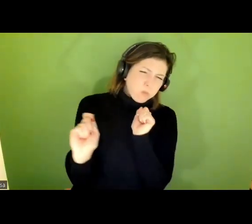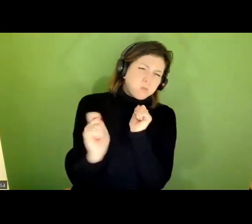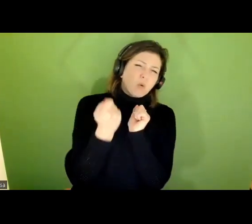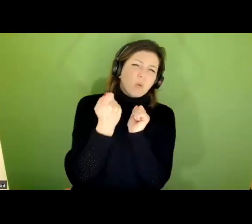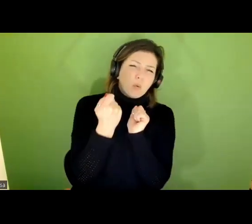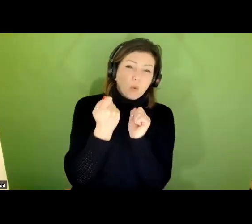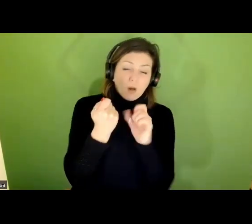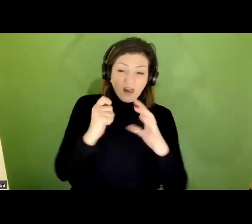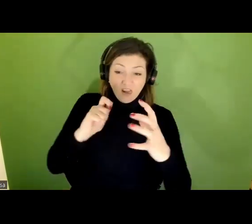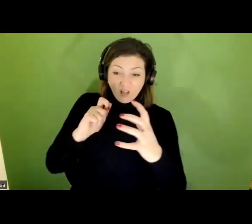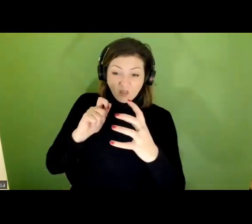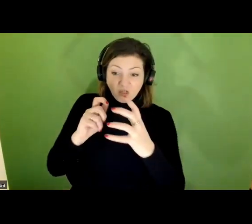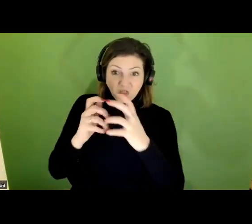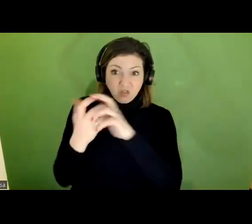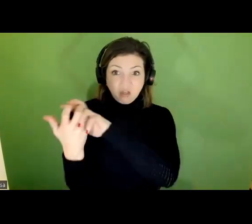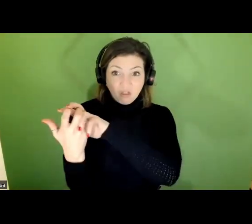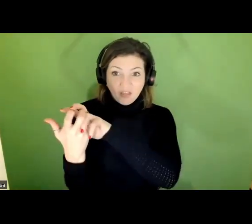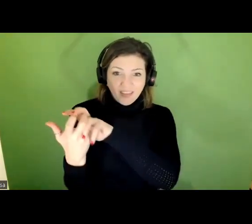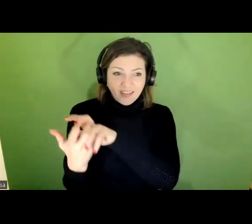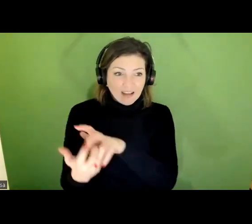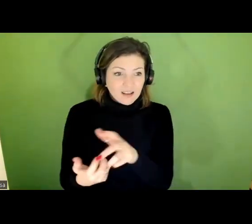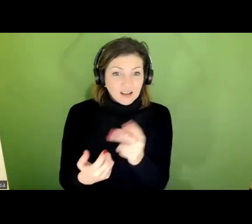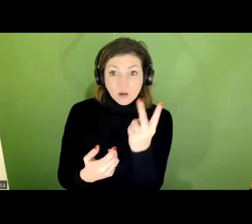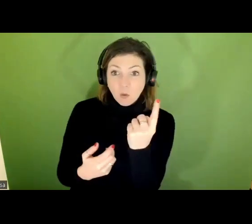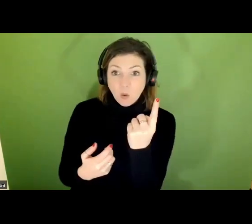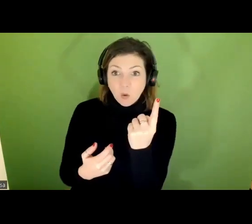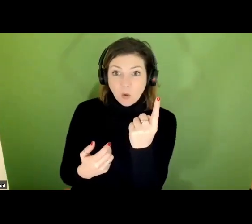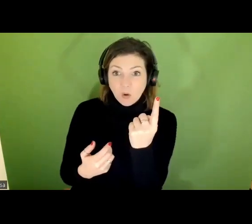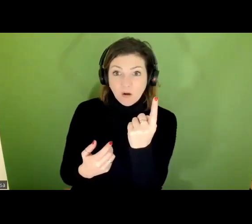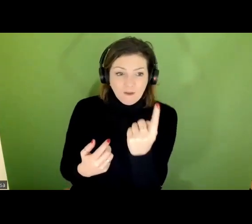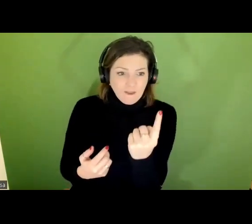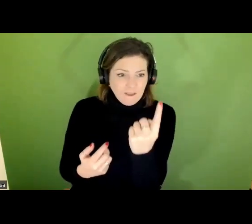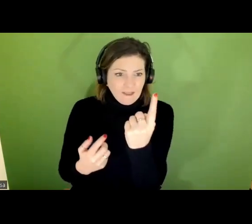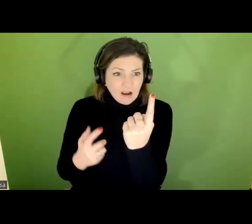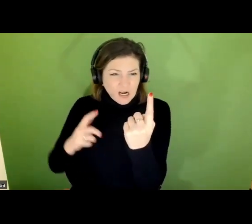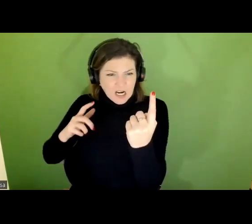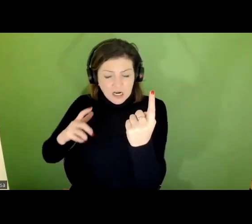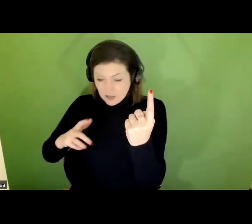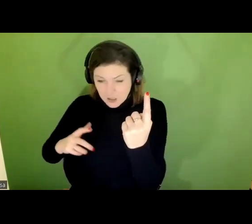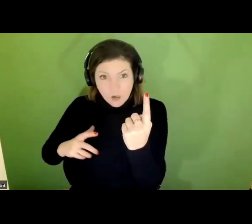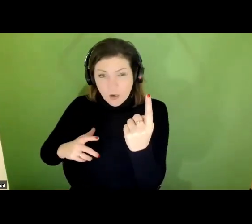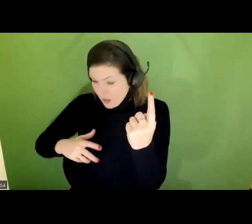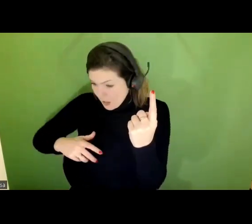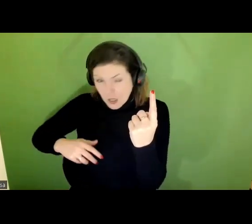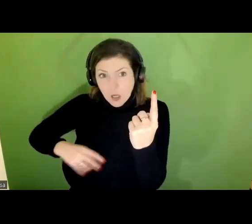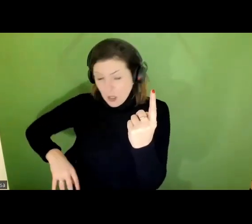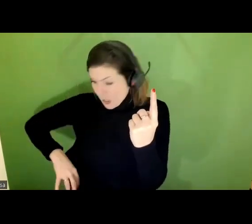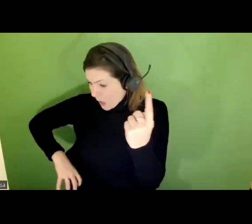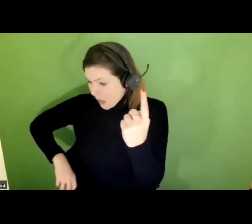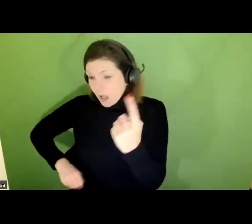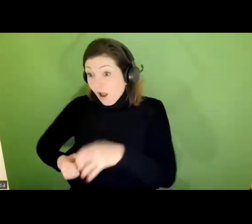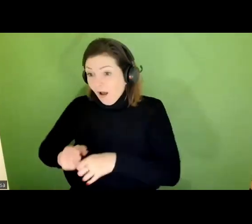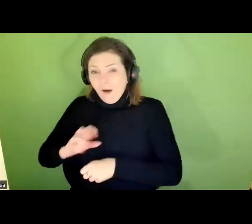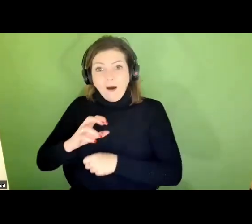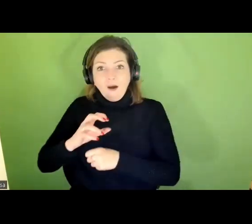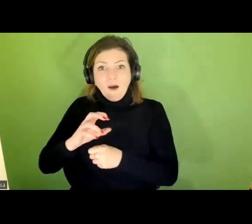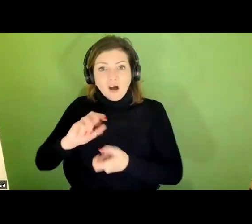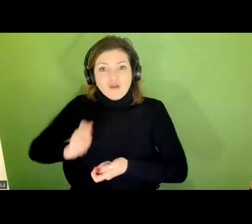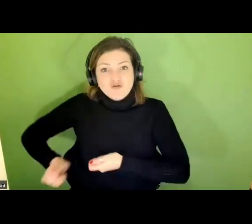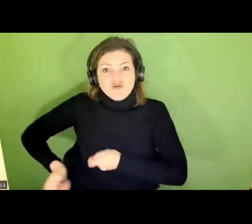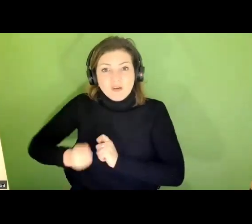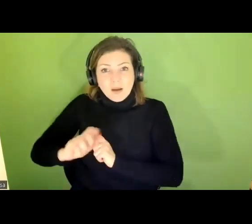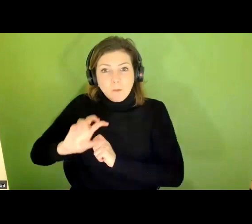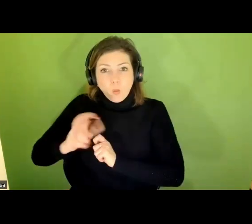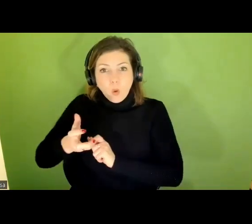pan. The third kept coming towards Ajay. He dug his hand into his pocket, pulled out a cricket ball, and ran forwards, doing